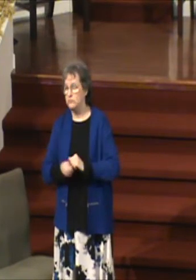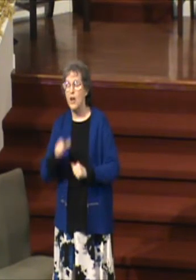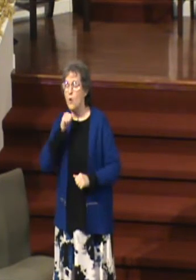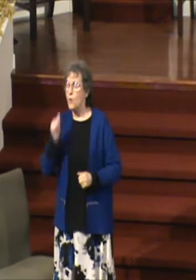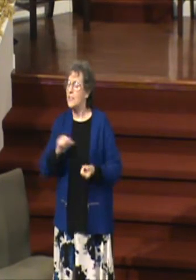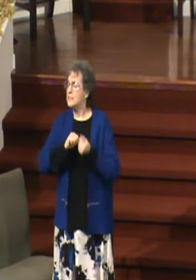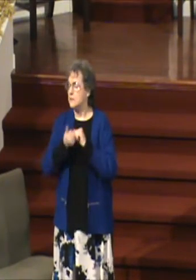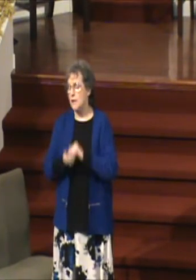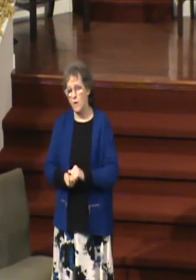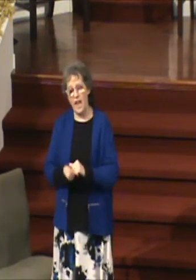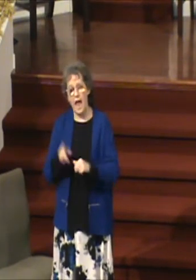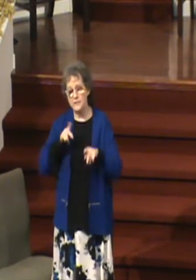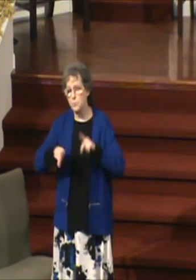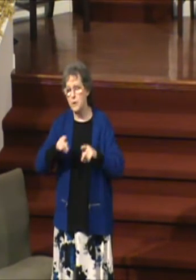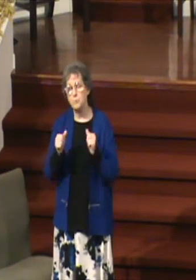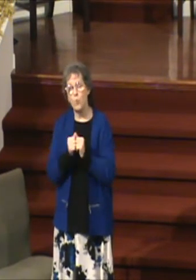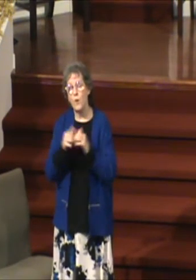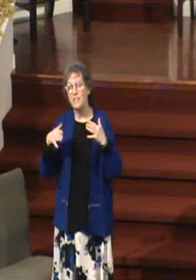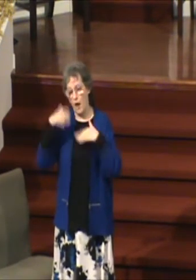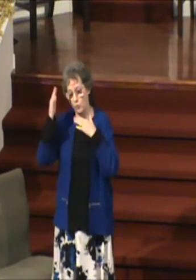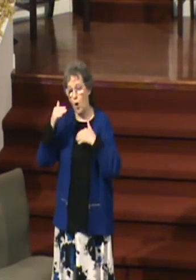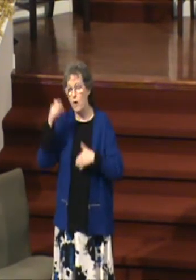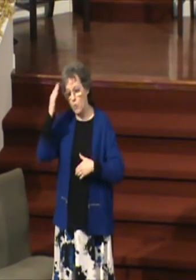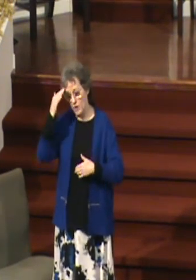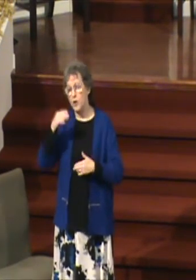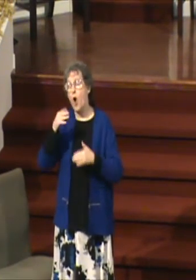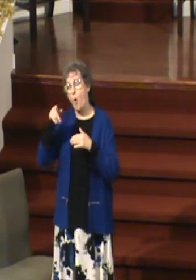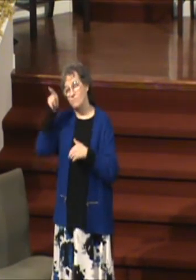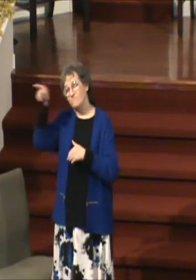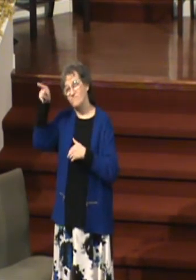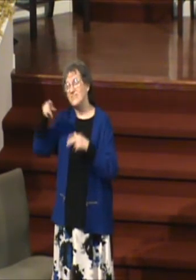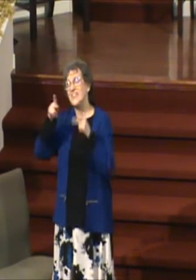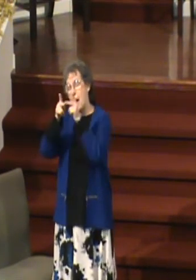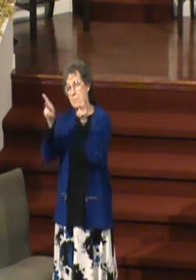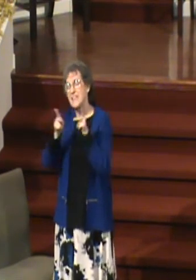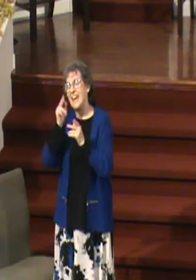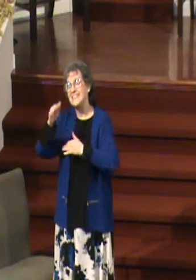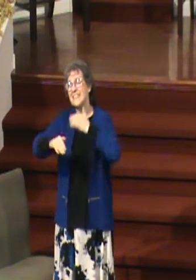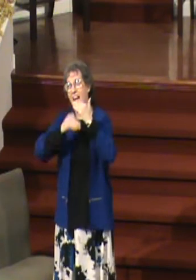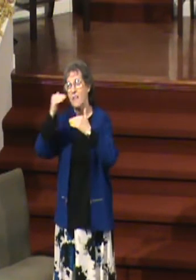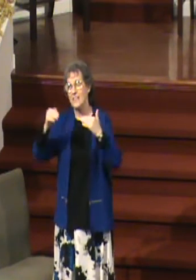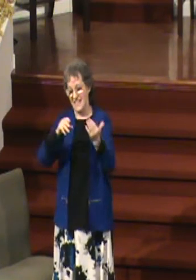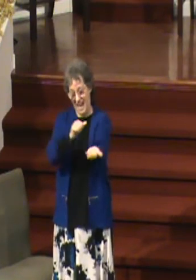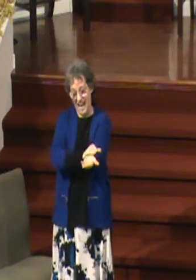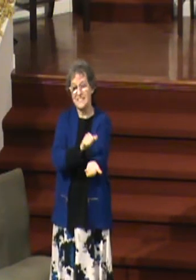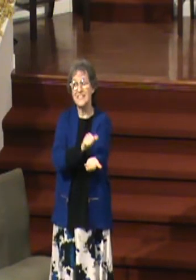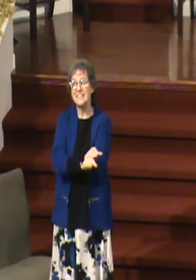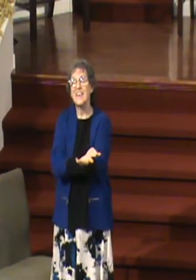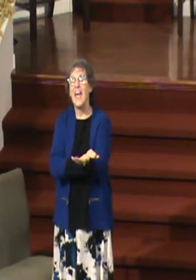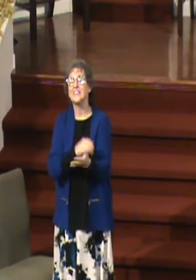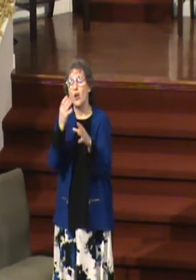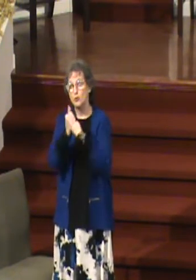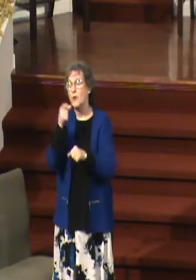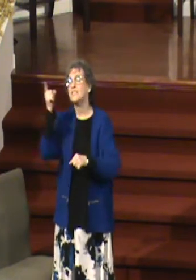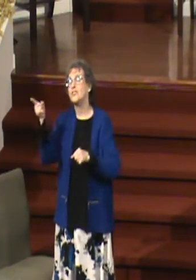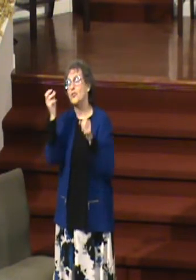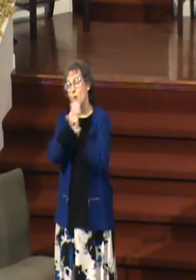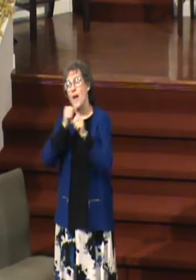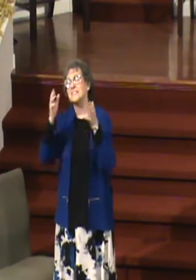those without hope, because we know that there is a place called heaven. And because Antionette, she trusted you as her Savior, she is there